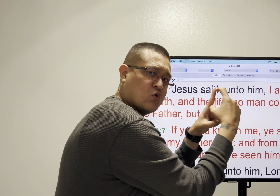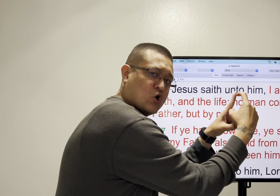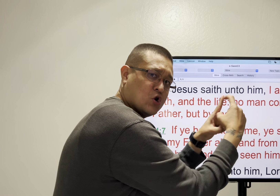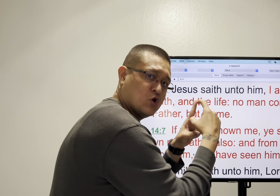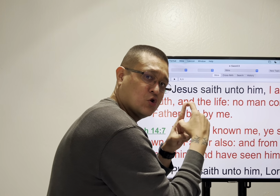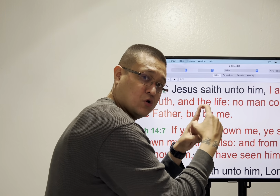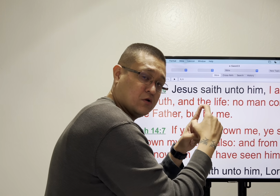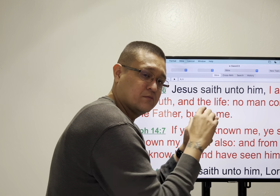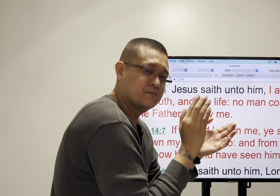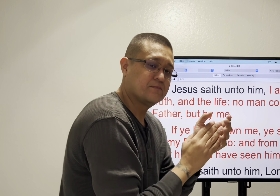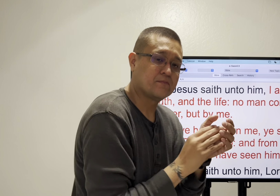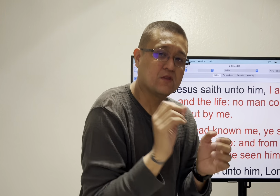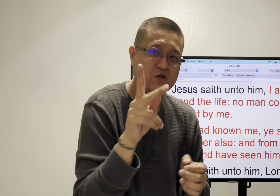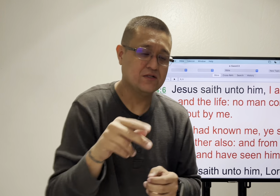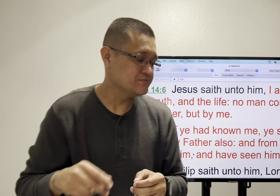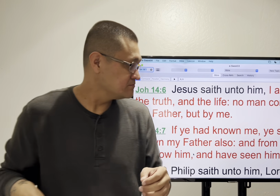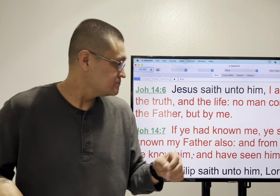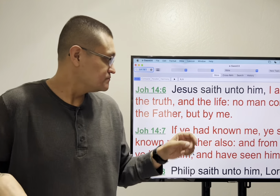We're going to sign it word for word, okay?